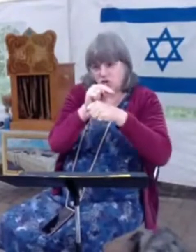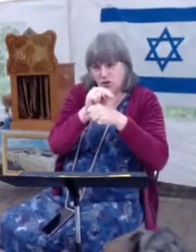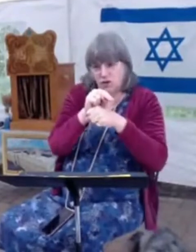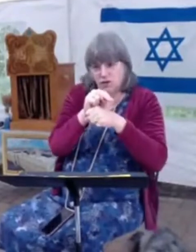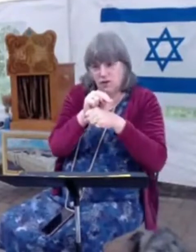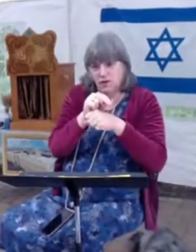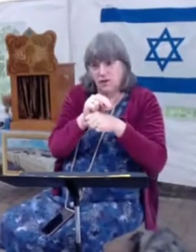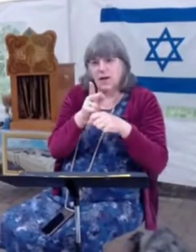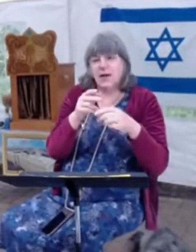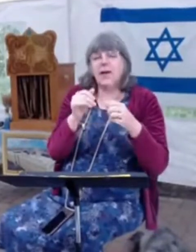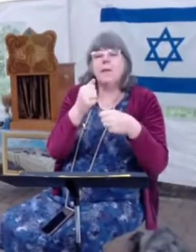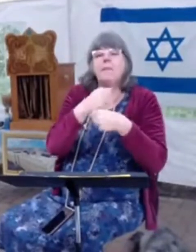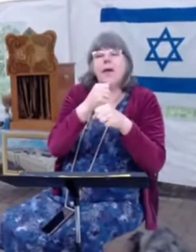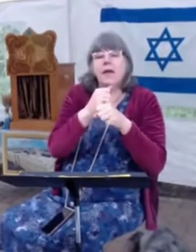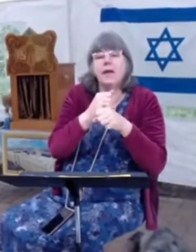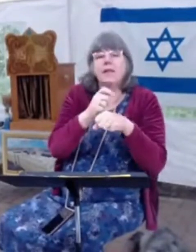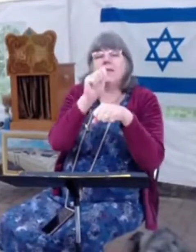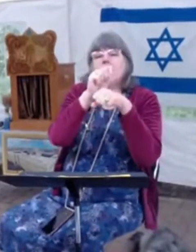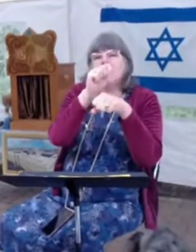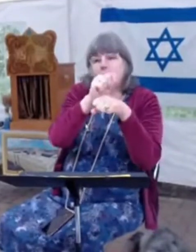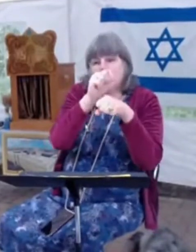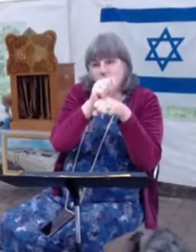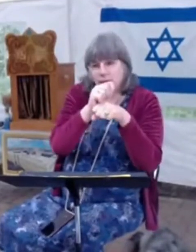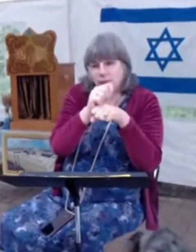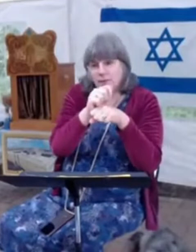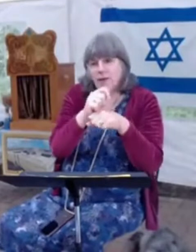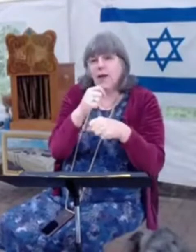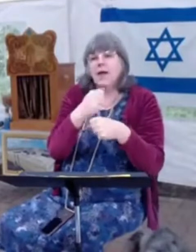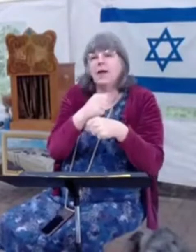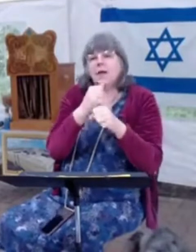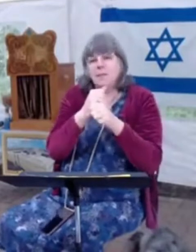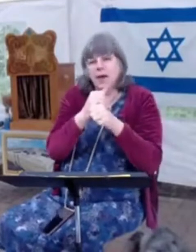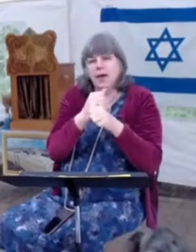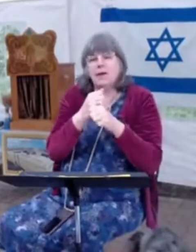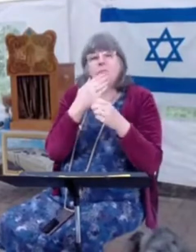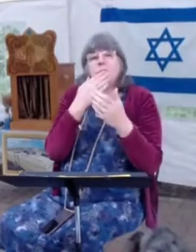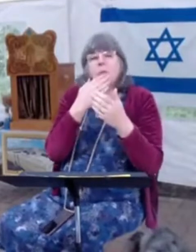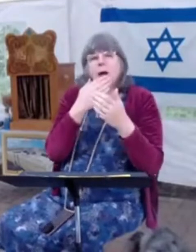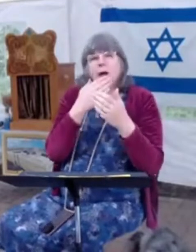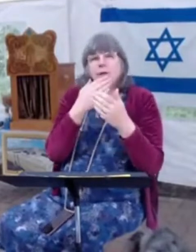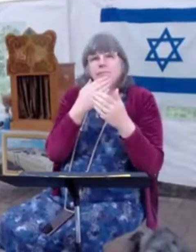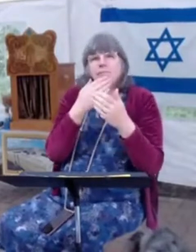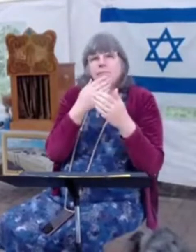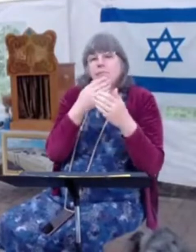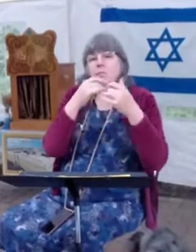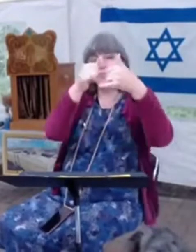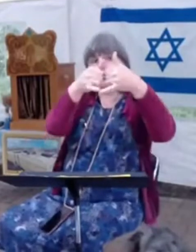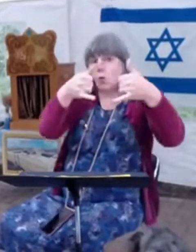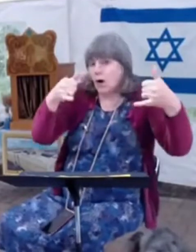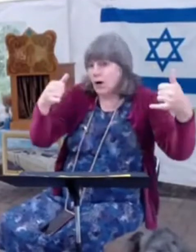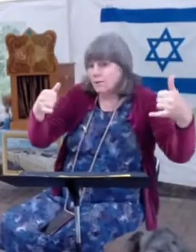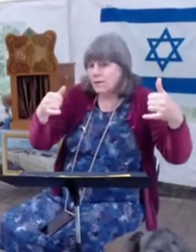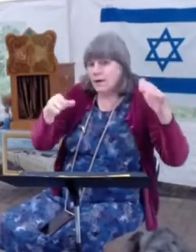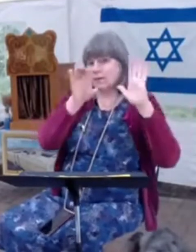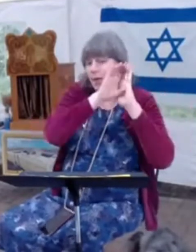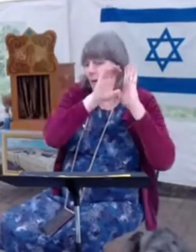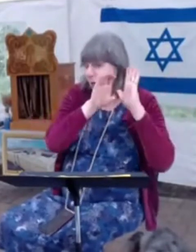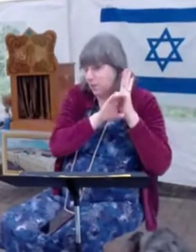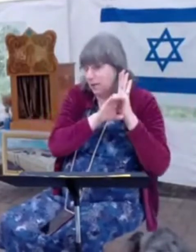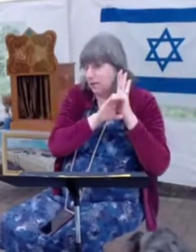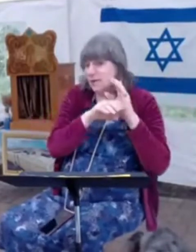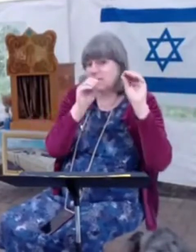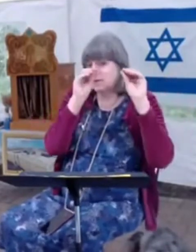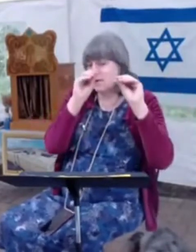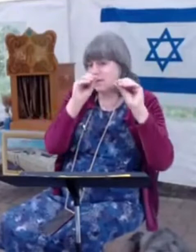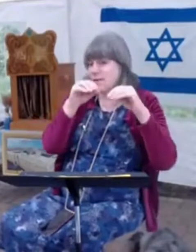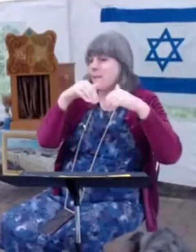There is a place where he says that the Besorah, the good news, was given to the children of Israel at Mount